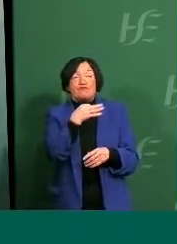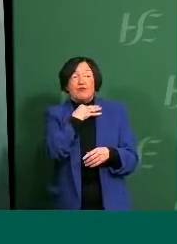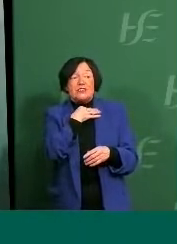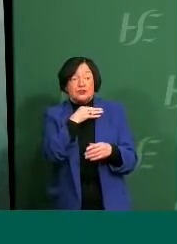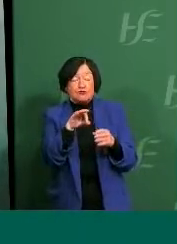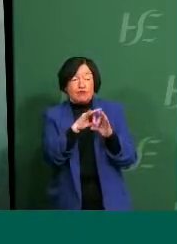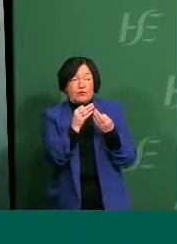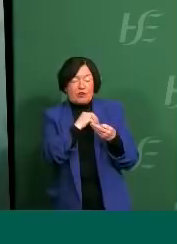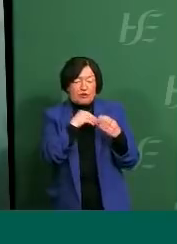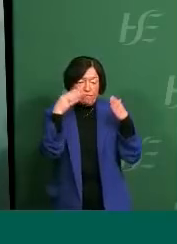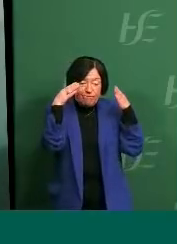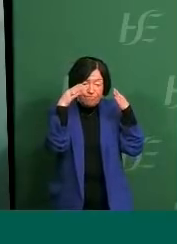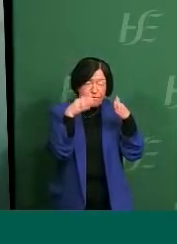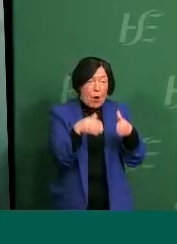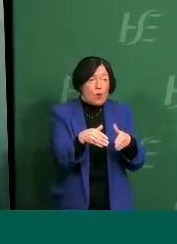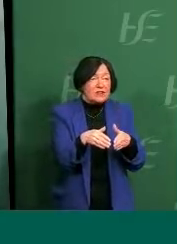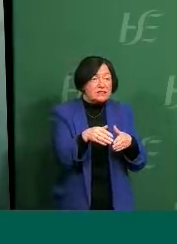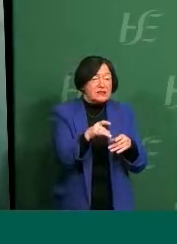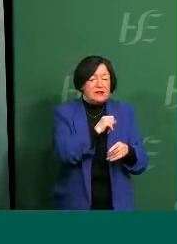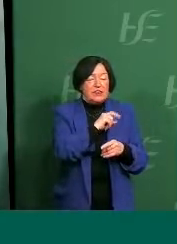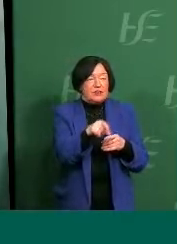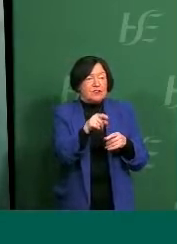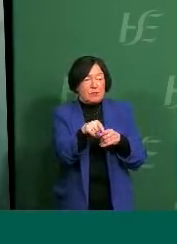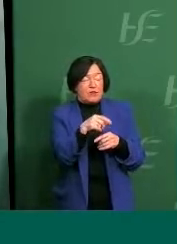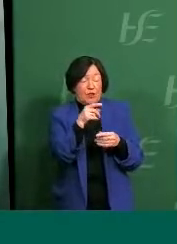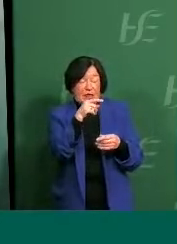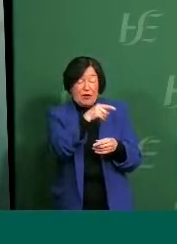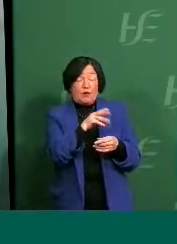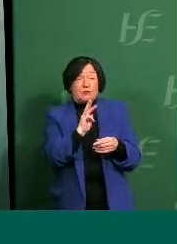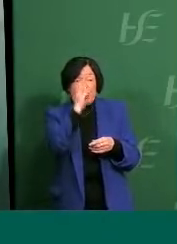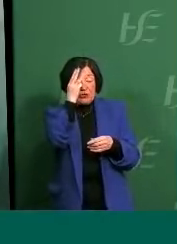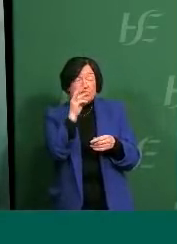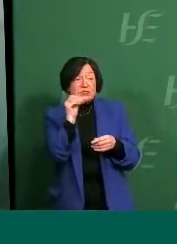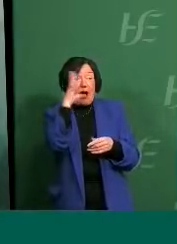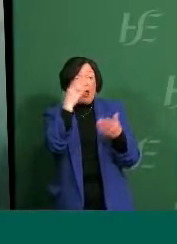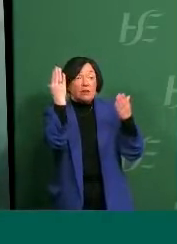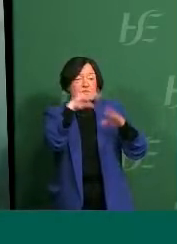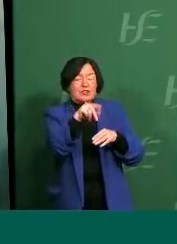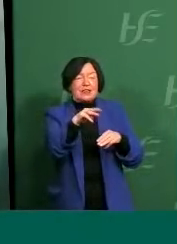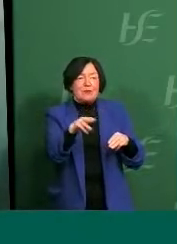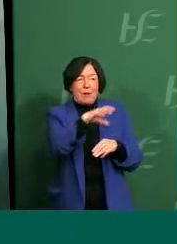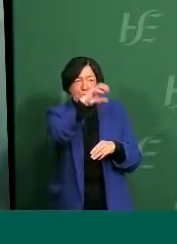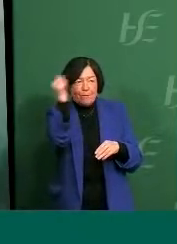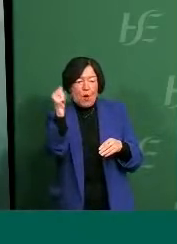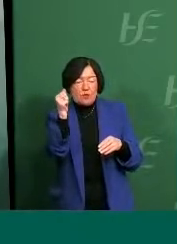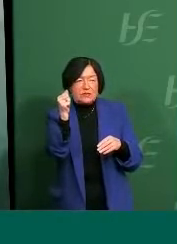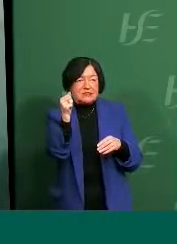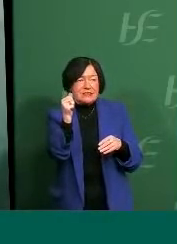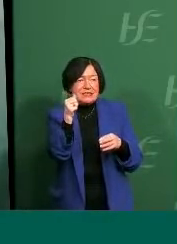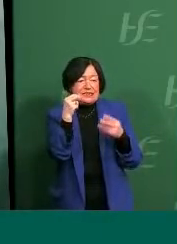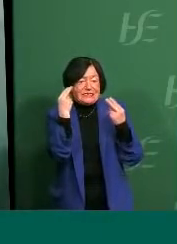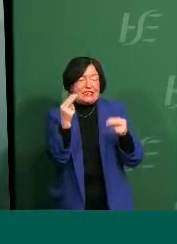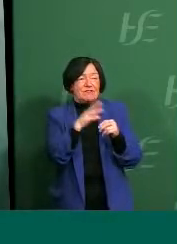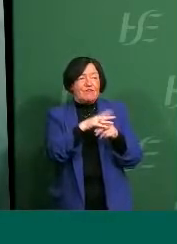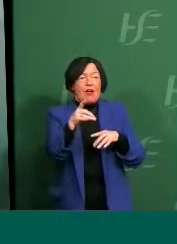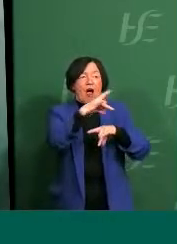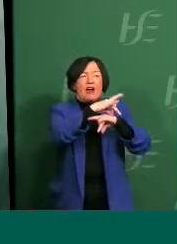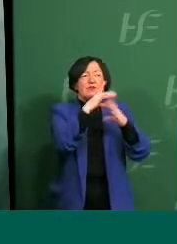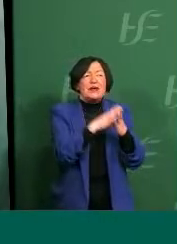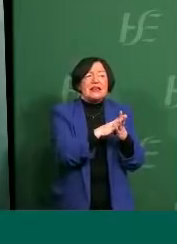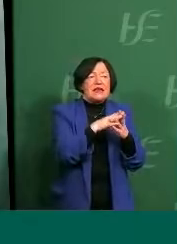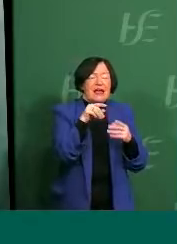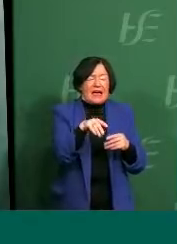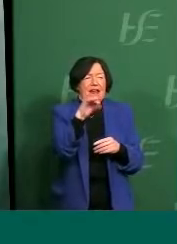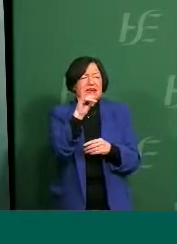groups where we're trying to focus to make sure some of the slides that Colm showed, those are the people that are most exposed in relation to hospitalisation